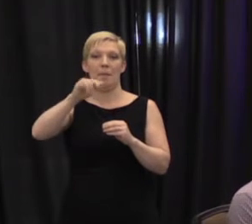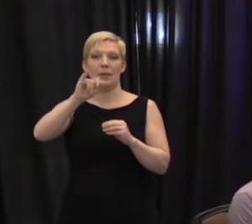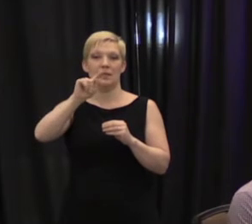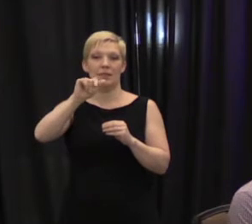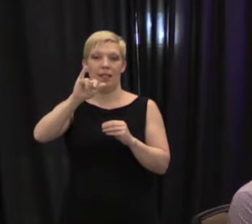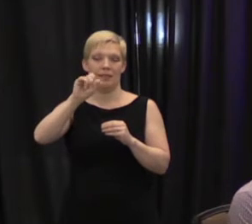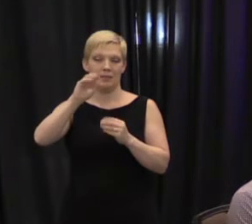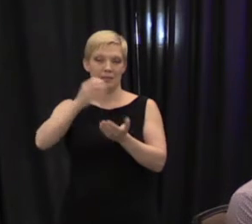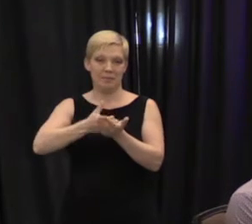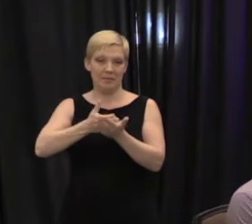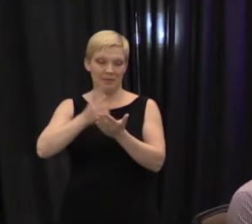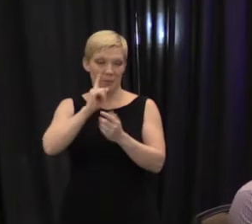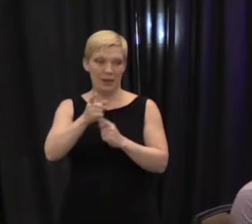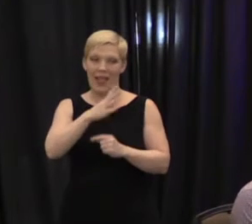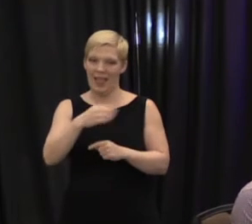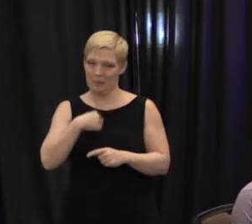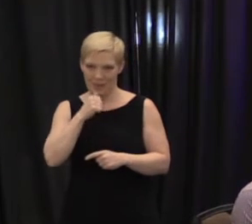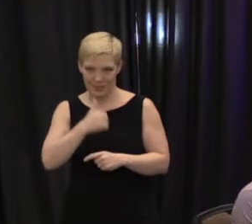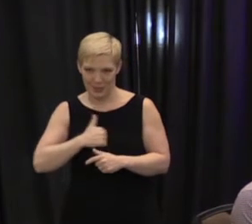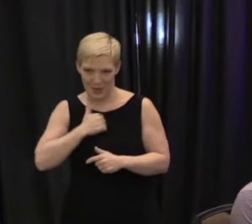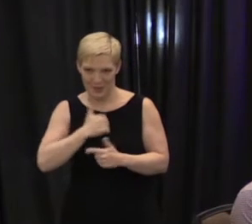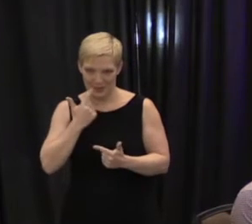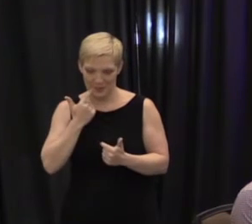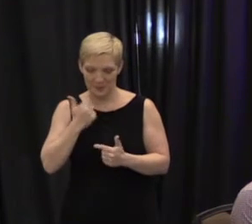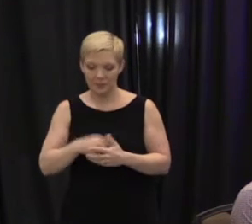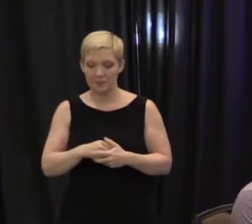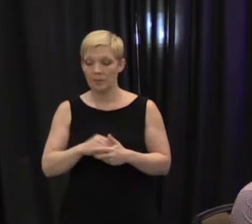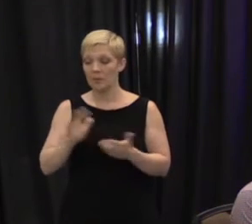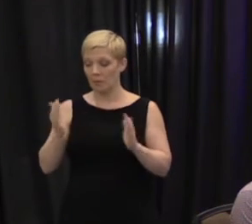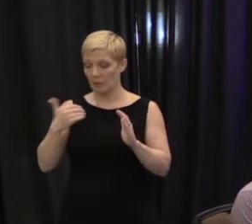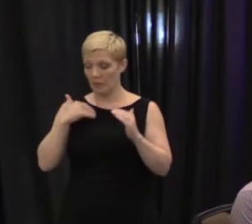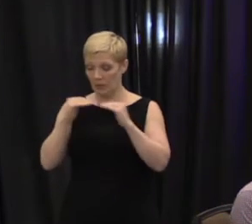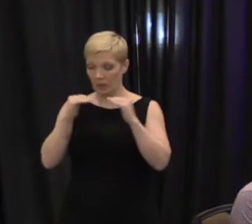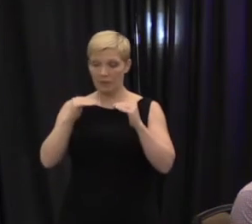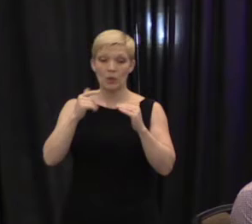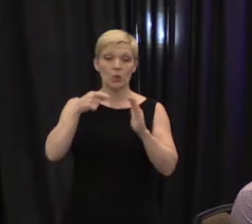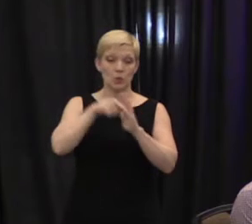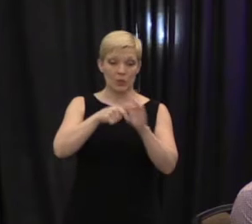What I can tell you is that there is an enormous correlation between suicidality within the